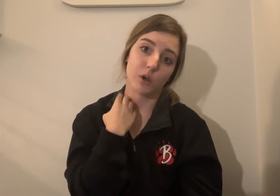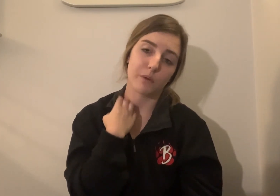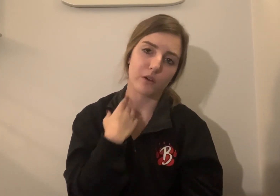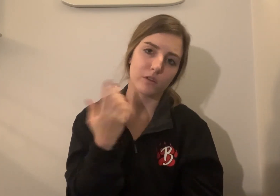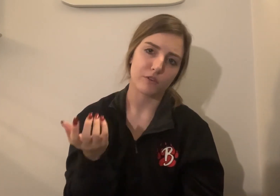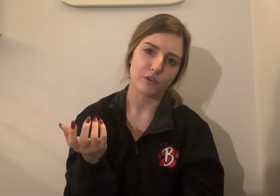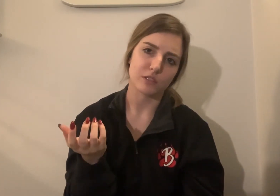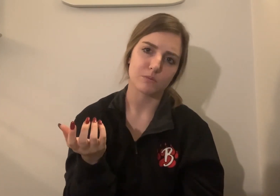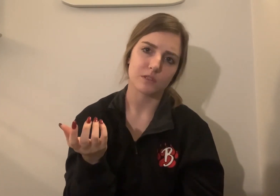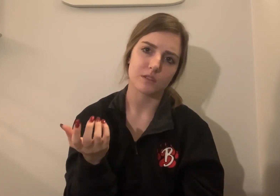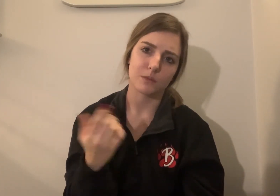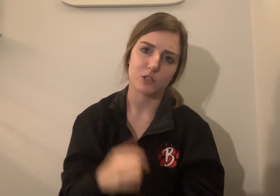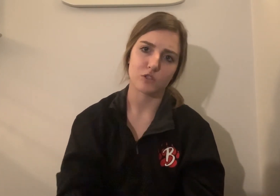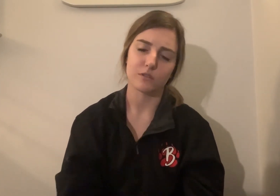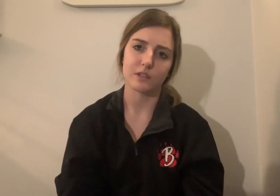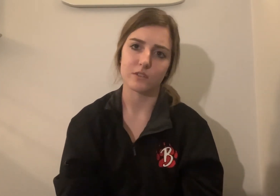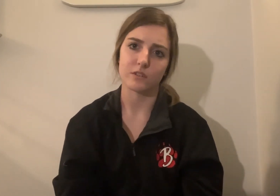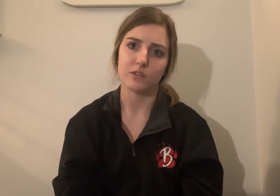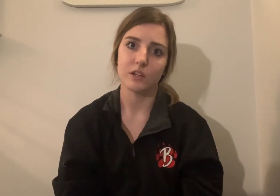primarily for Christmas. I'm not sure if other